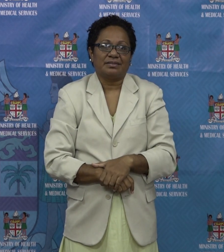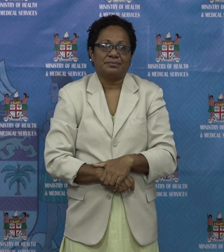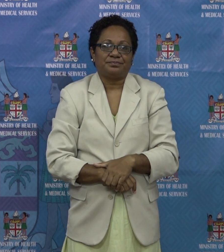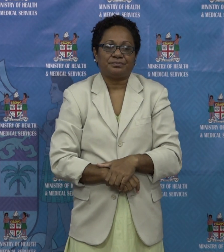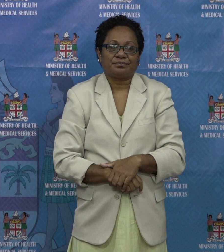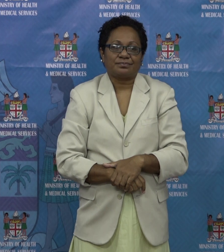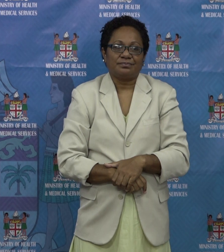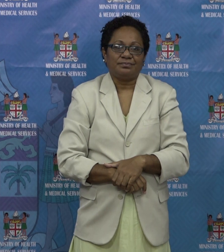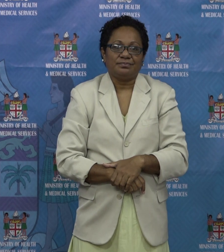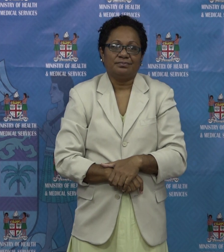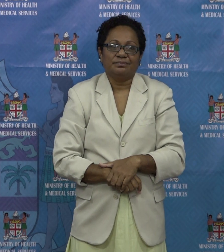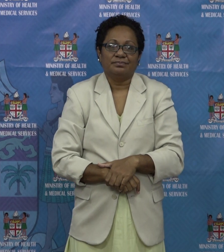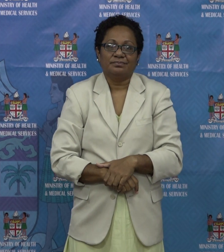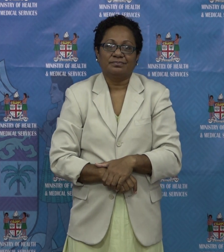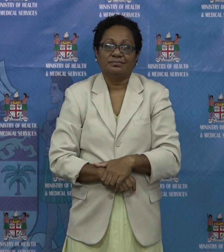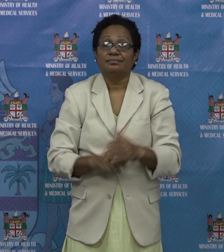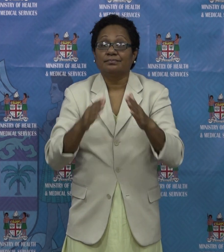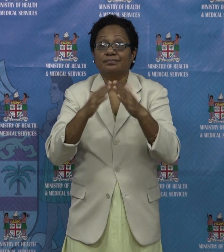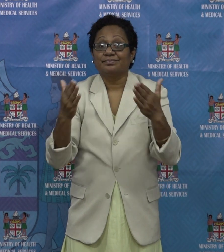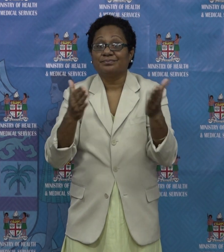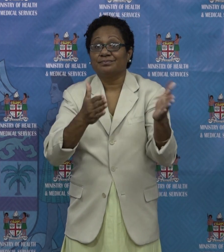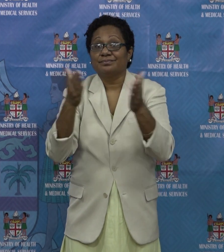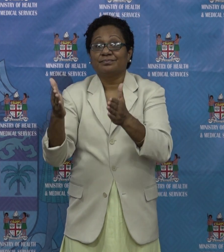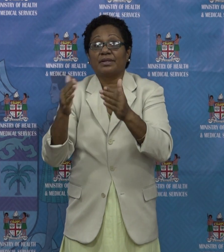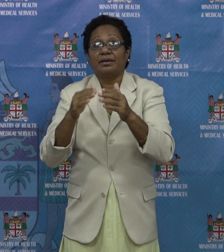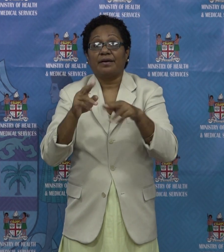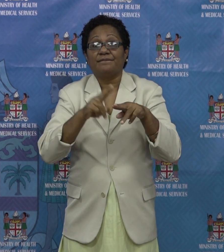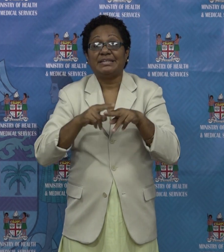Thank you, Linde. We'll now move to Fiji TV.